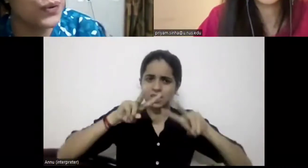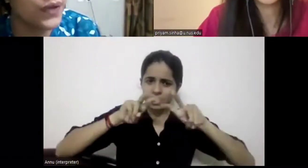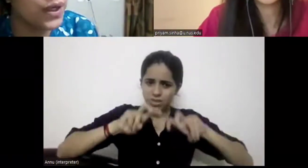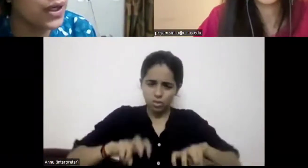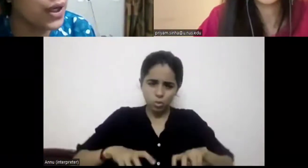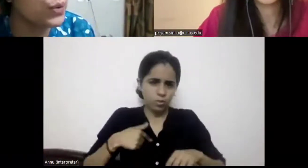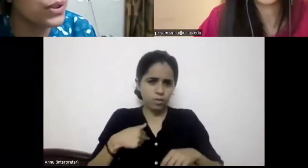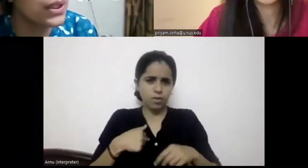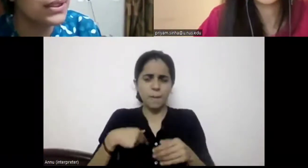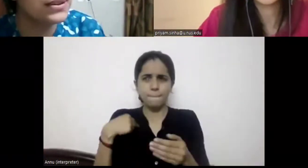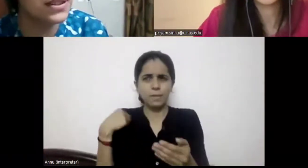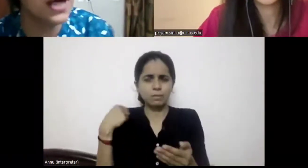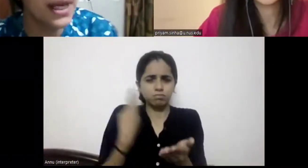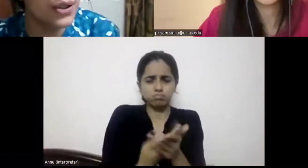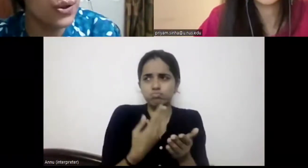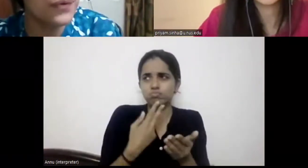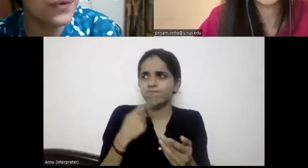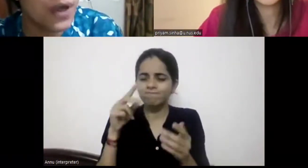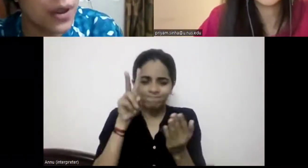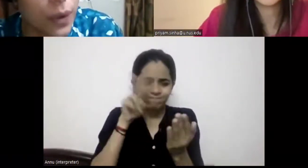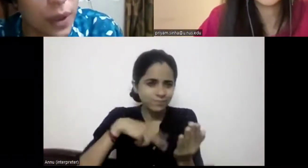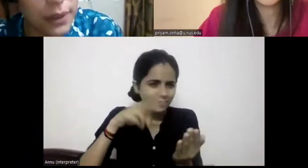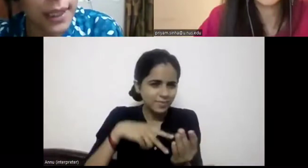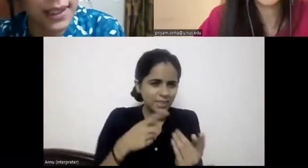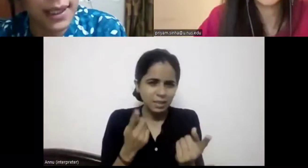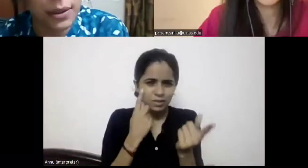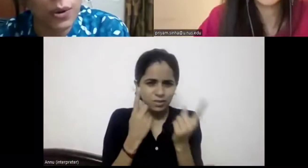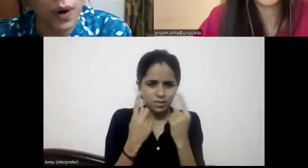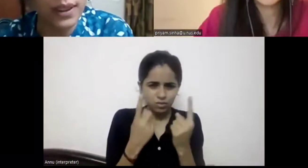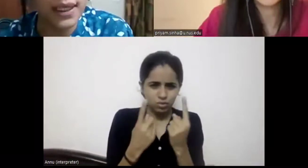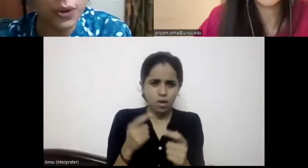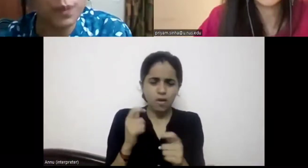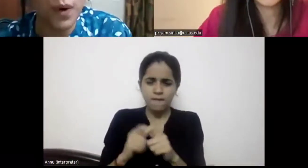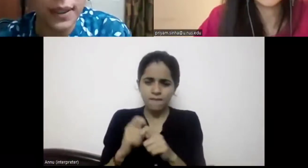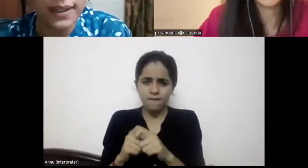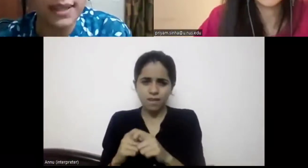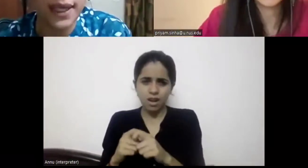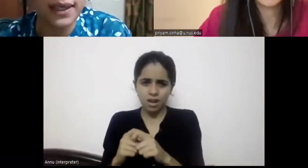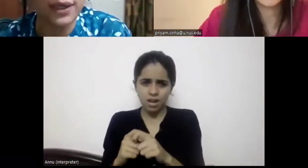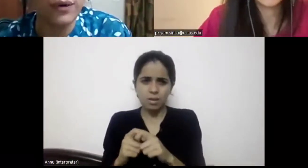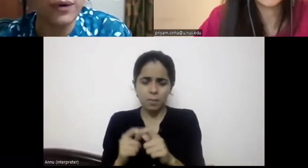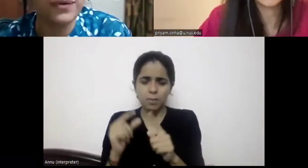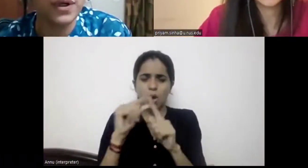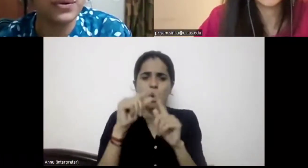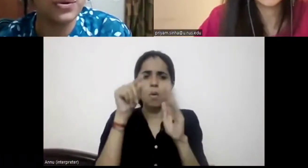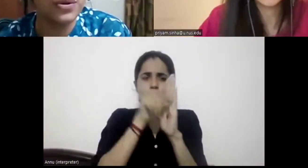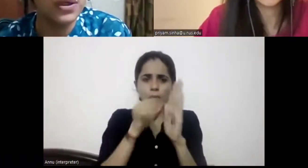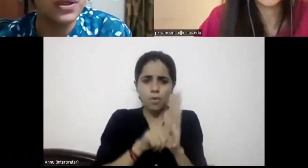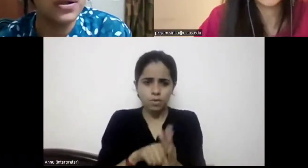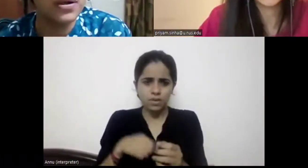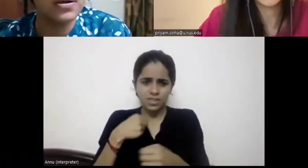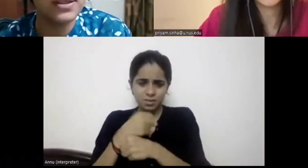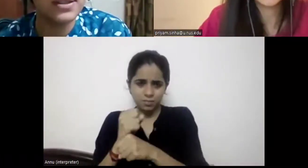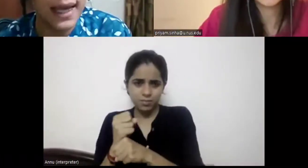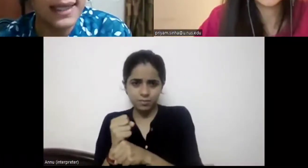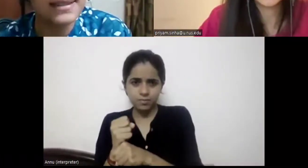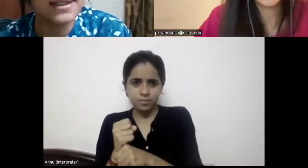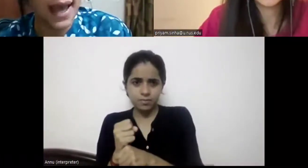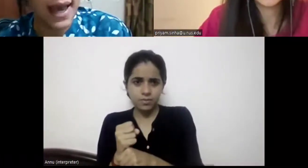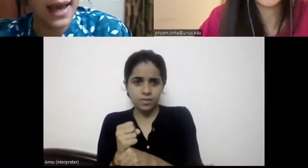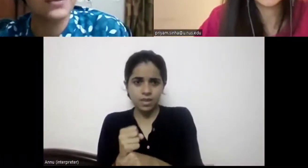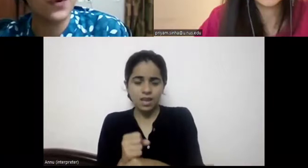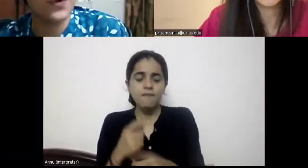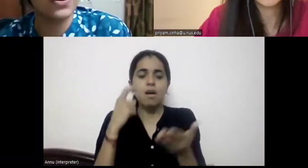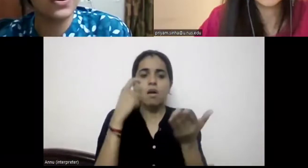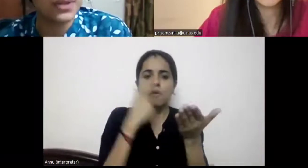I could figure out, the kind of work that had gone into policy making of the rights